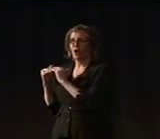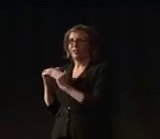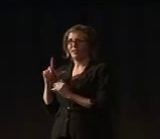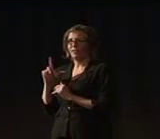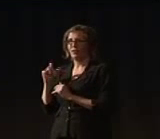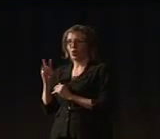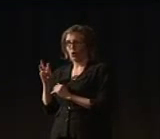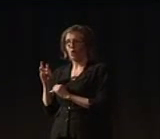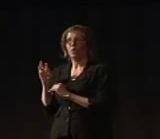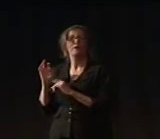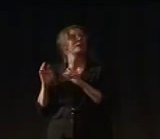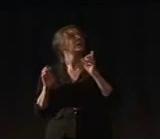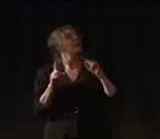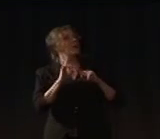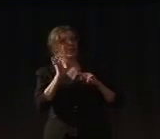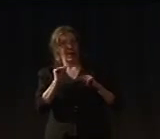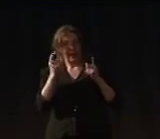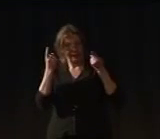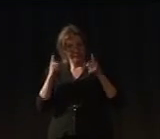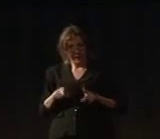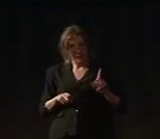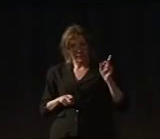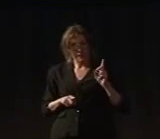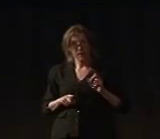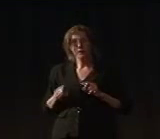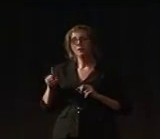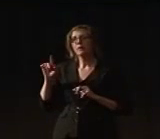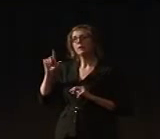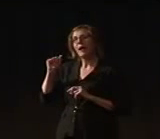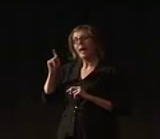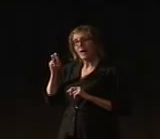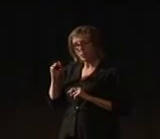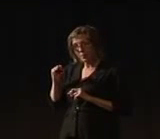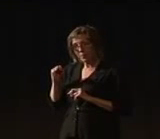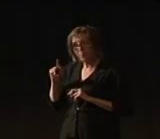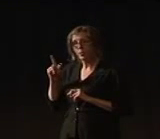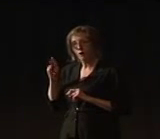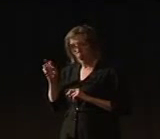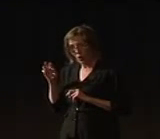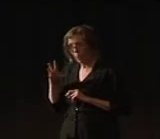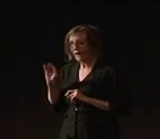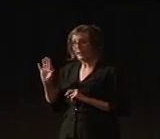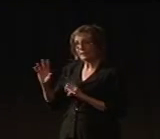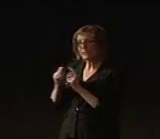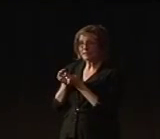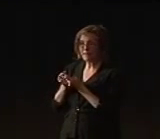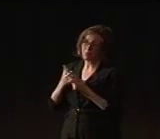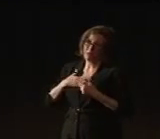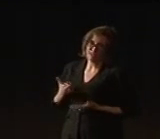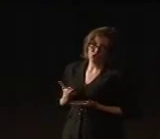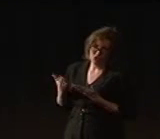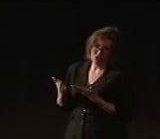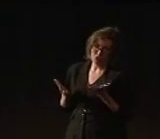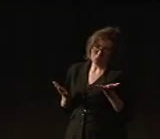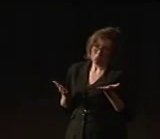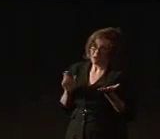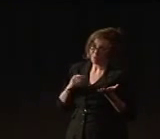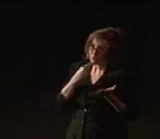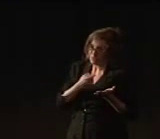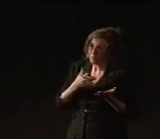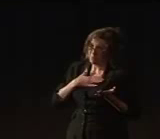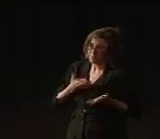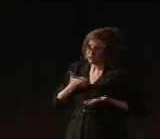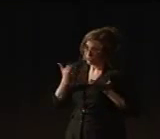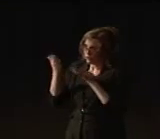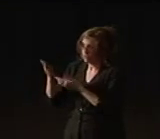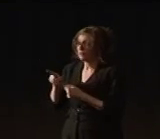was an extraordinary event where Adam and his team, on my suggestion, I have to say this, I'm very proud of it, I need to have